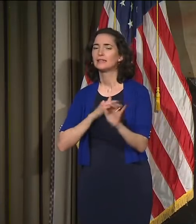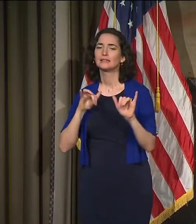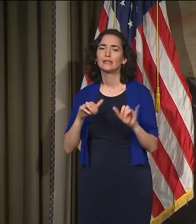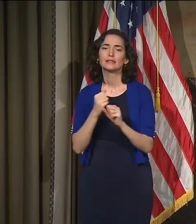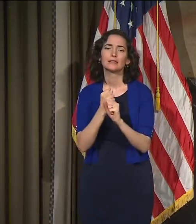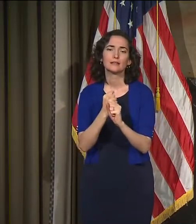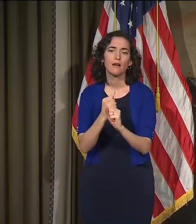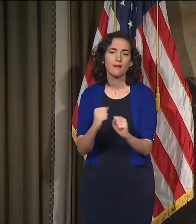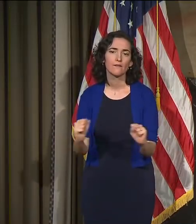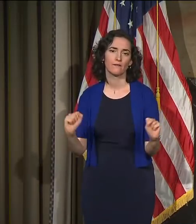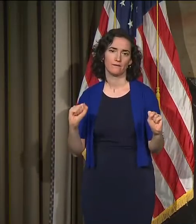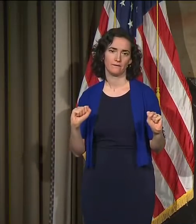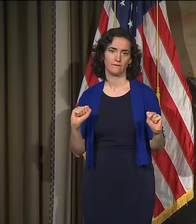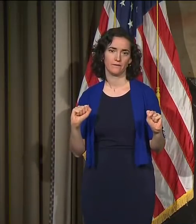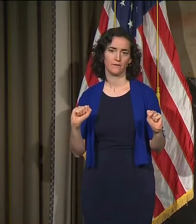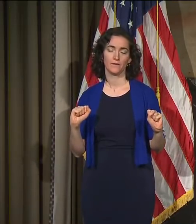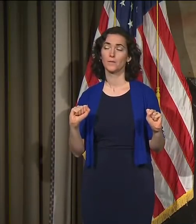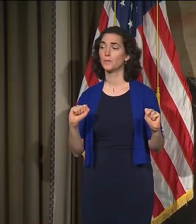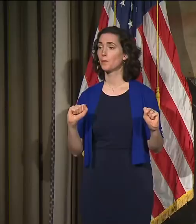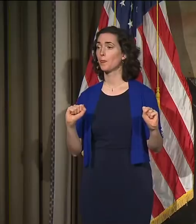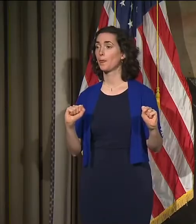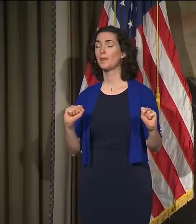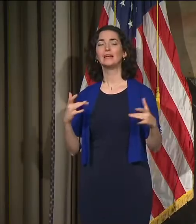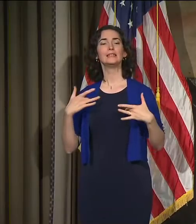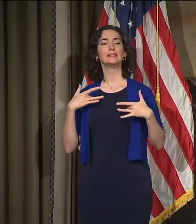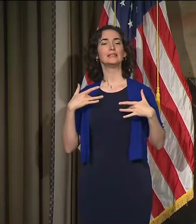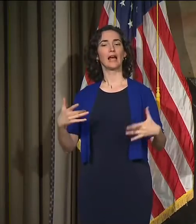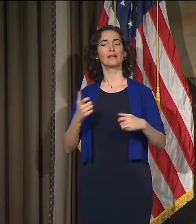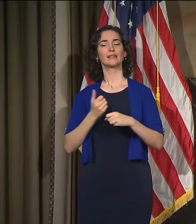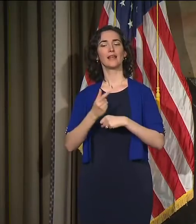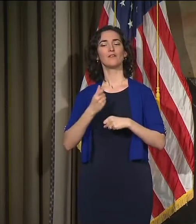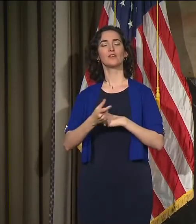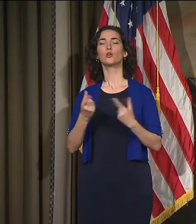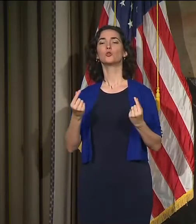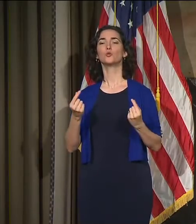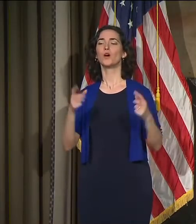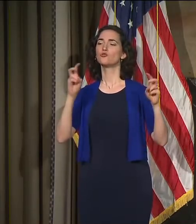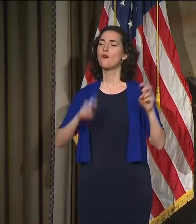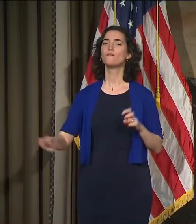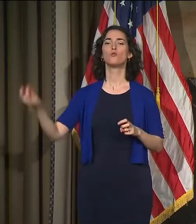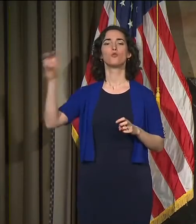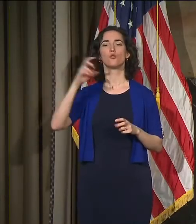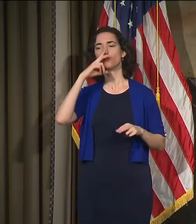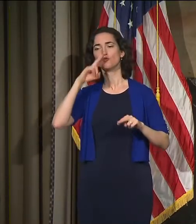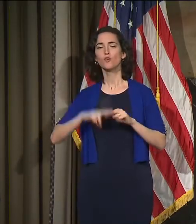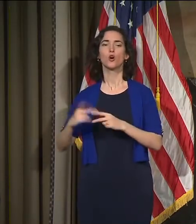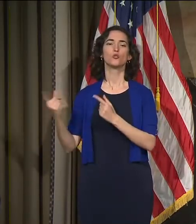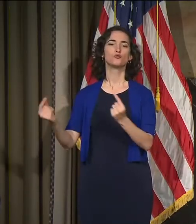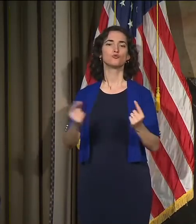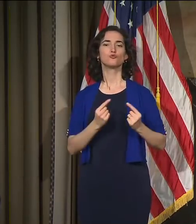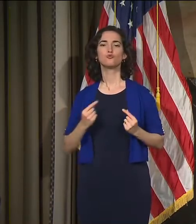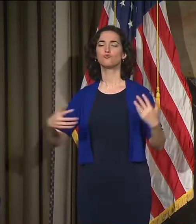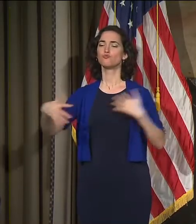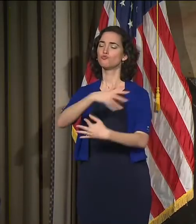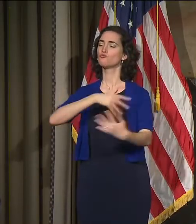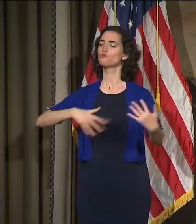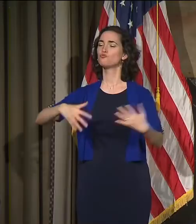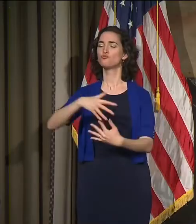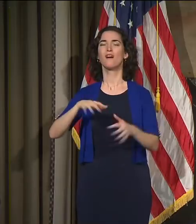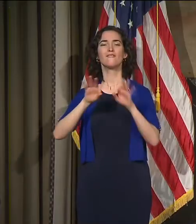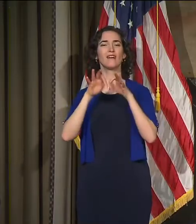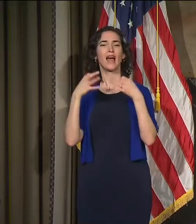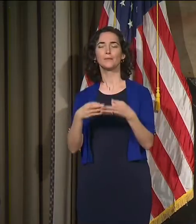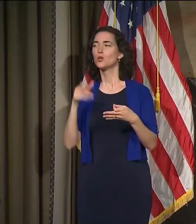And so typically, this time of year, there's a lot of travel, a lot of activities, a lot of gatherings,